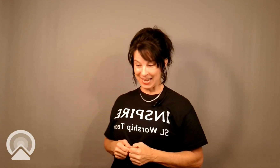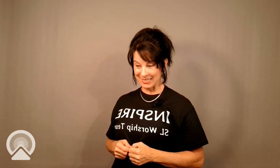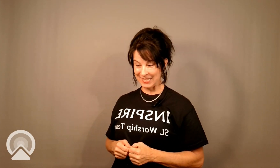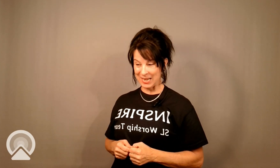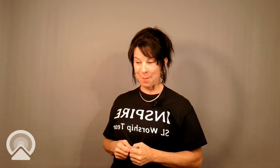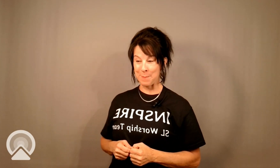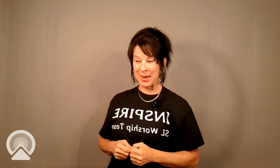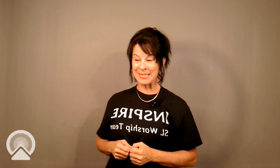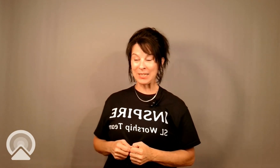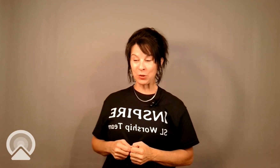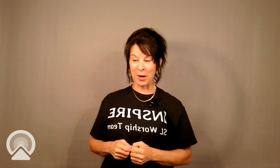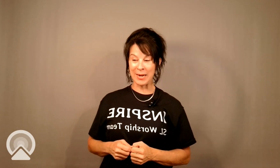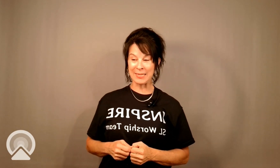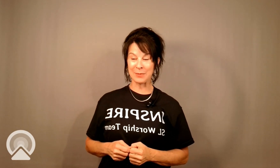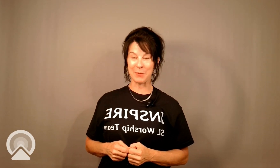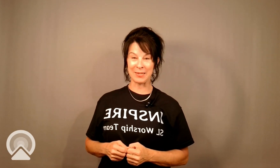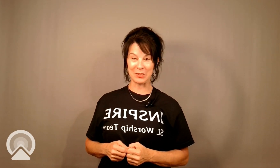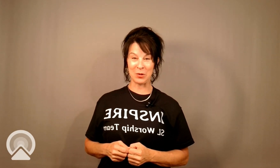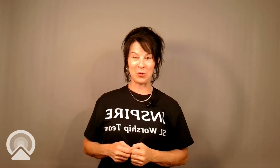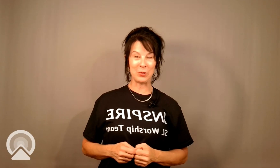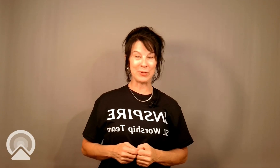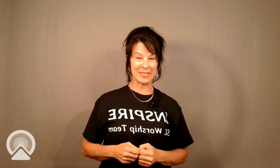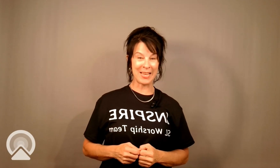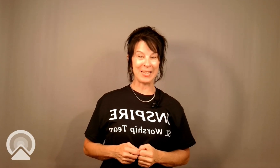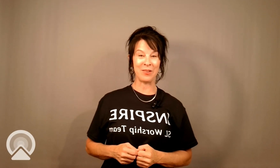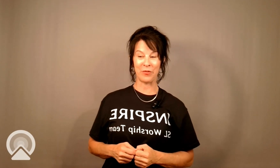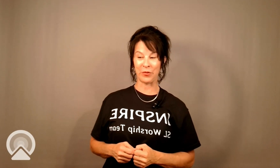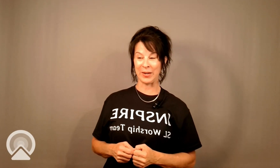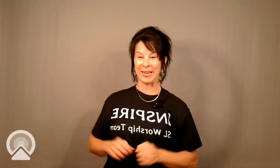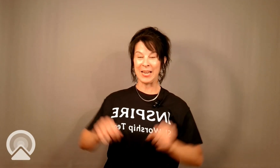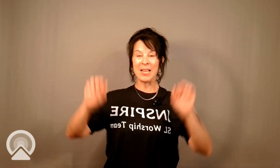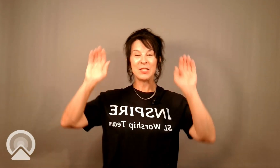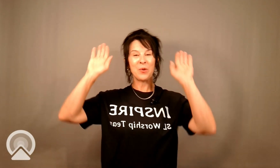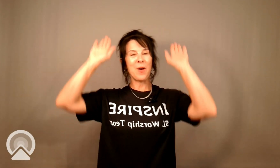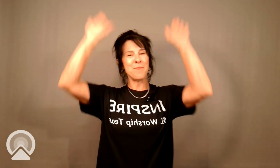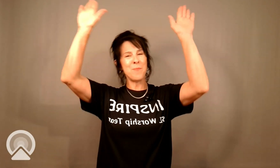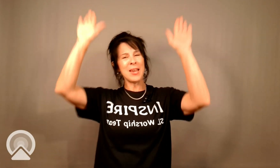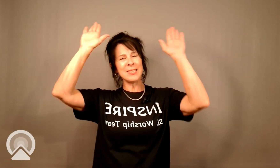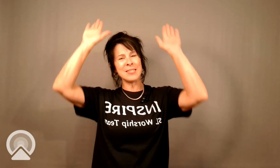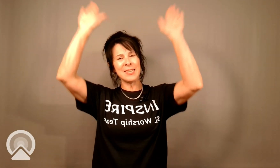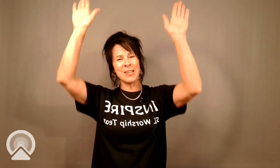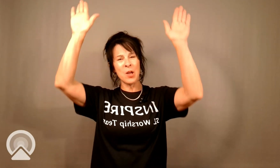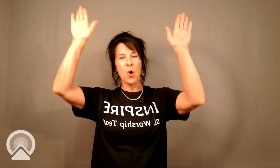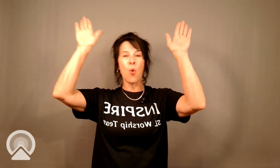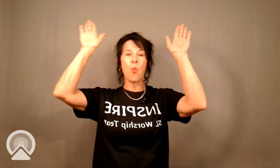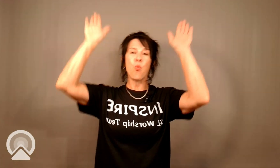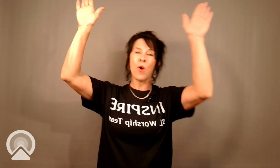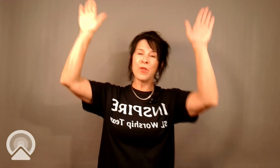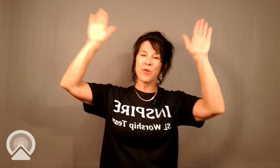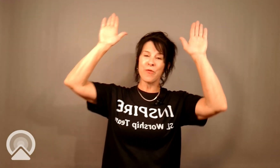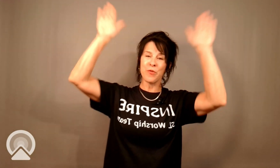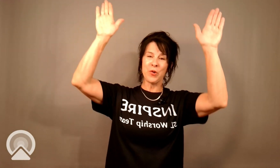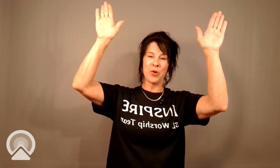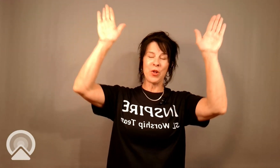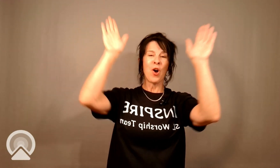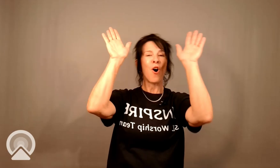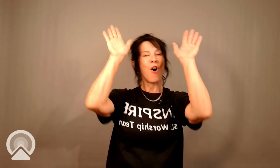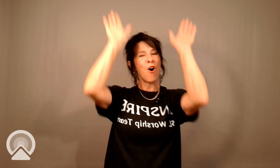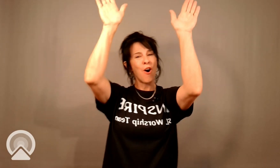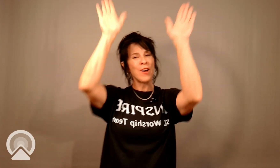Next, amazing grace, my soul set free. So amazing, wonderful,